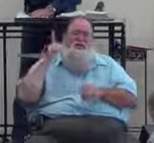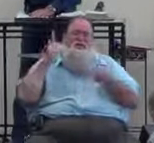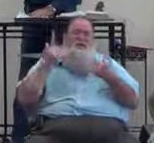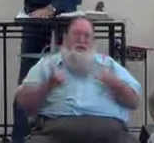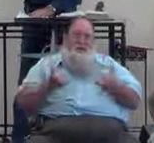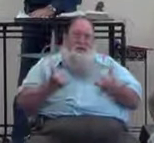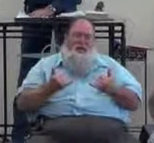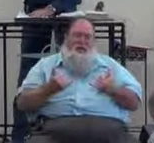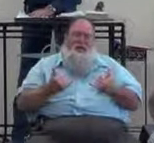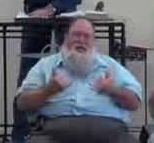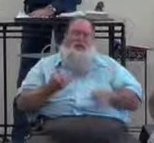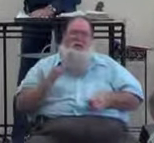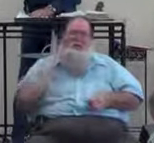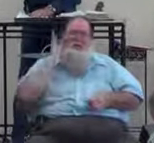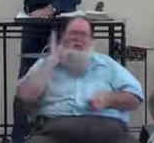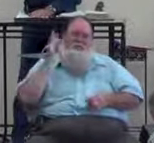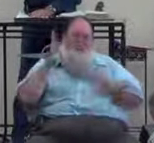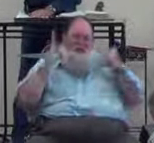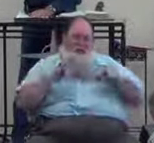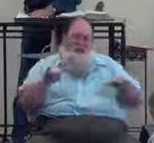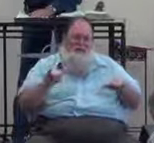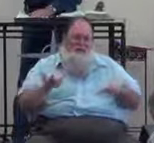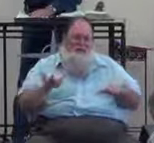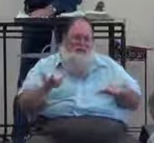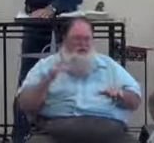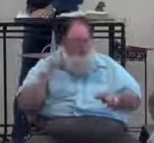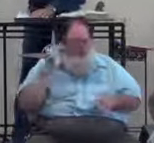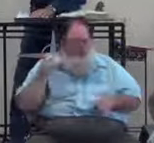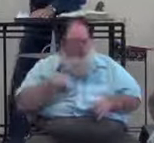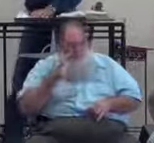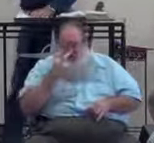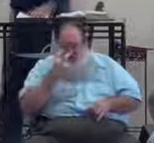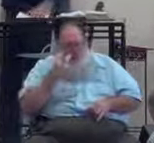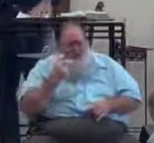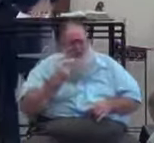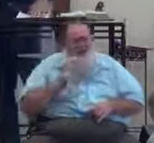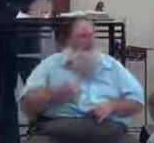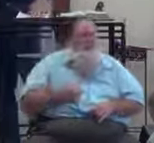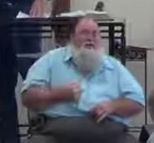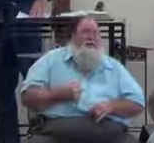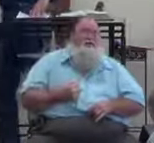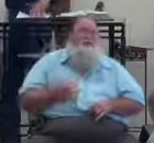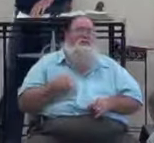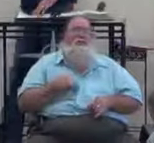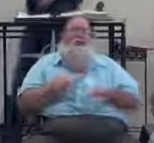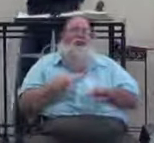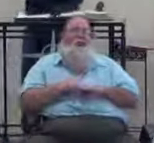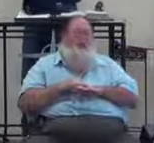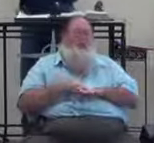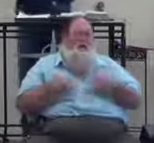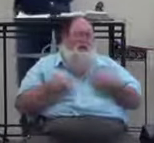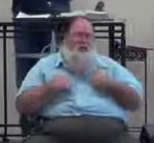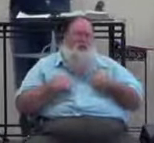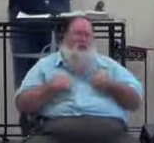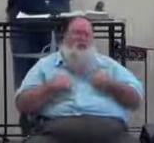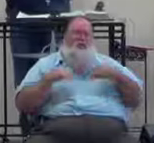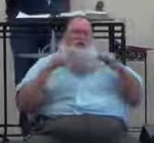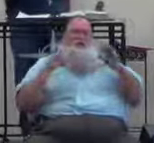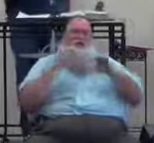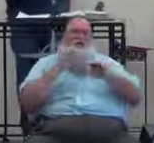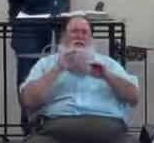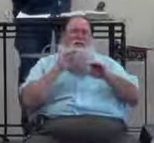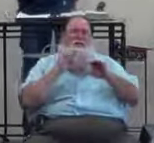miracles happen yet today? I had one happen to me last week. I got called, or this